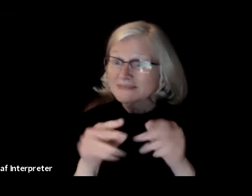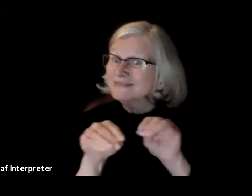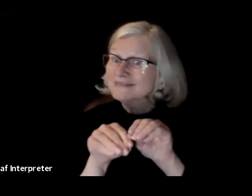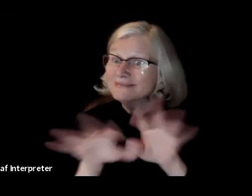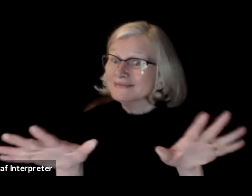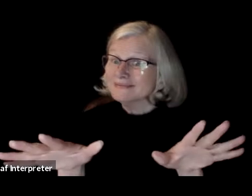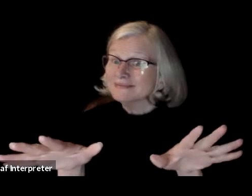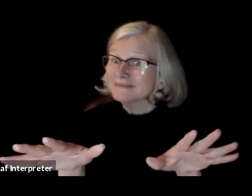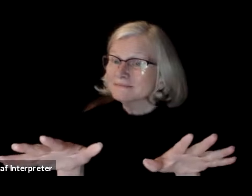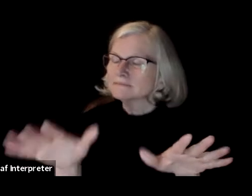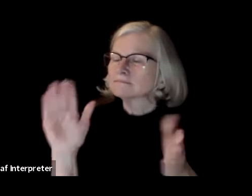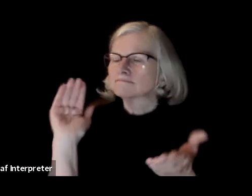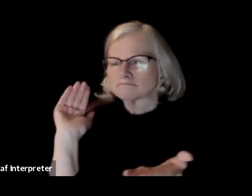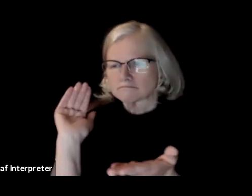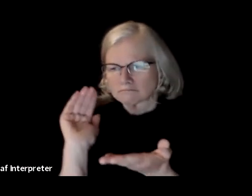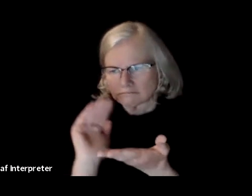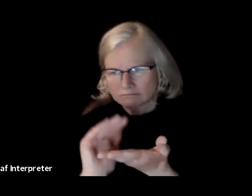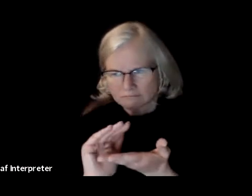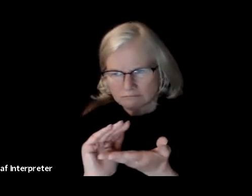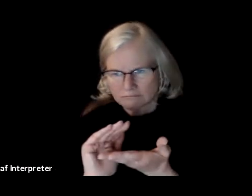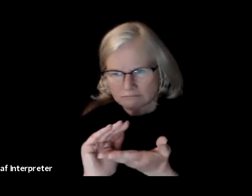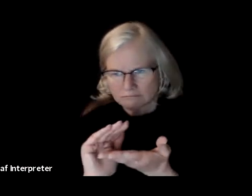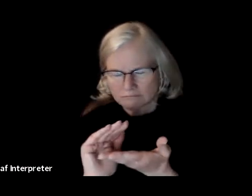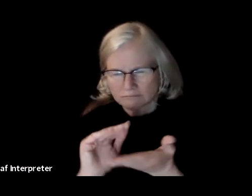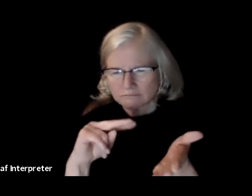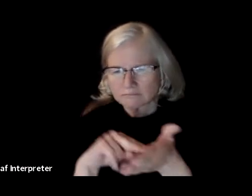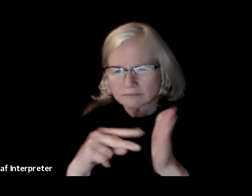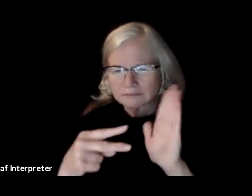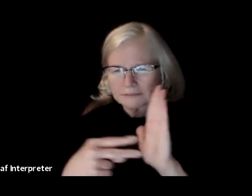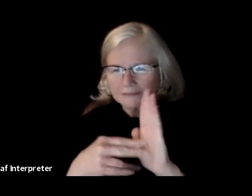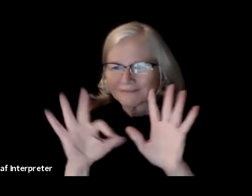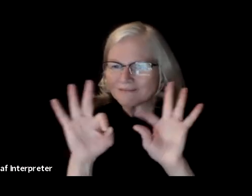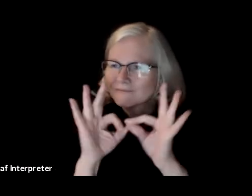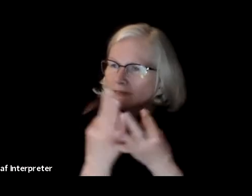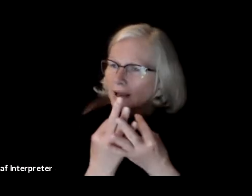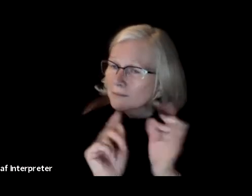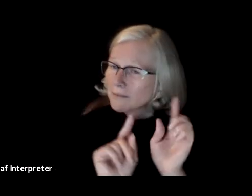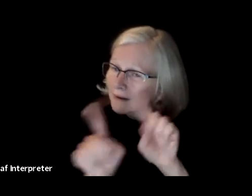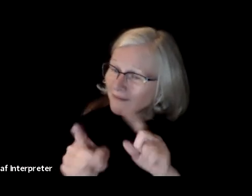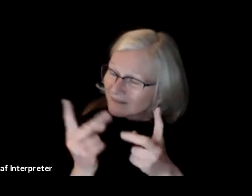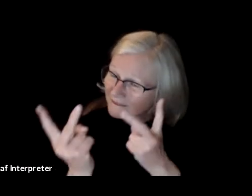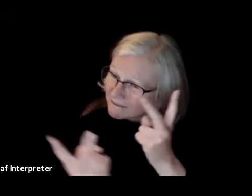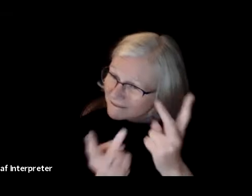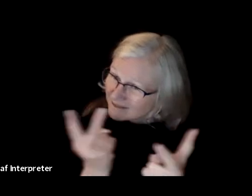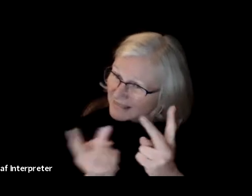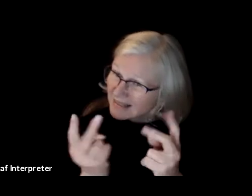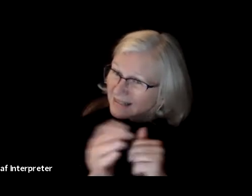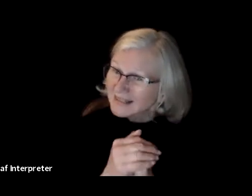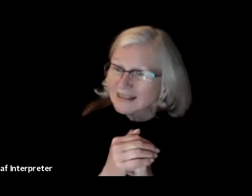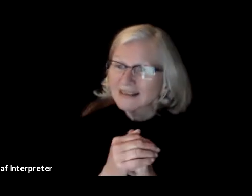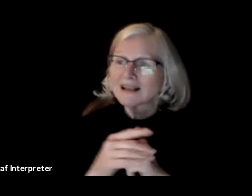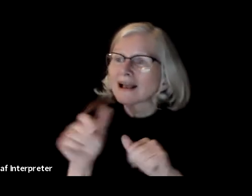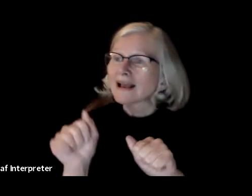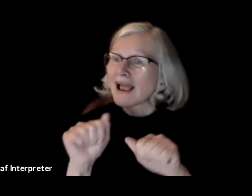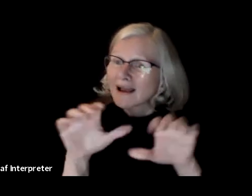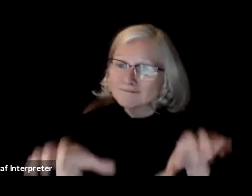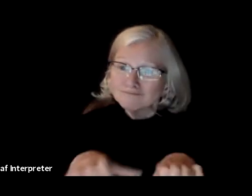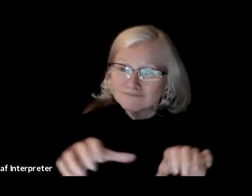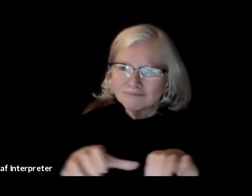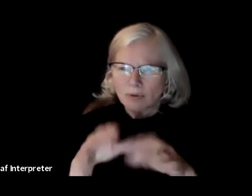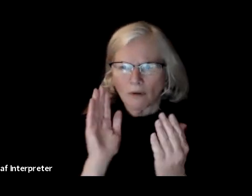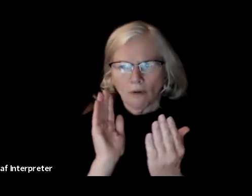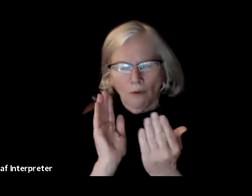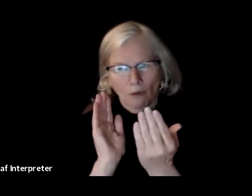has allowed visitation, activities, and frankly, hope to return to these facilities, to their residents, their staff, and